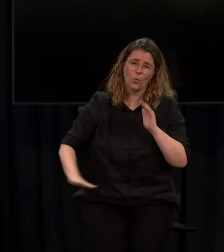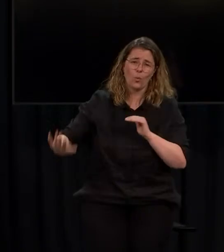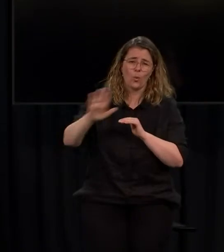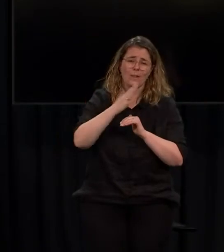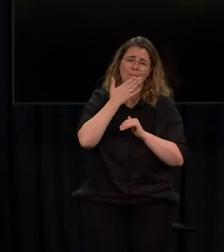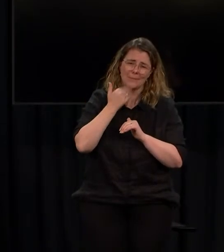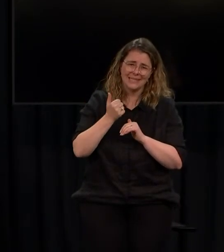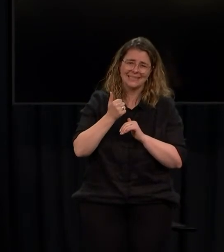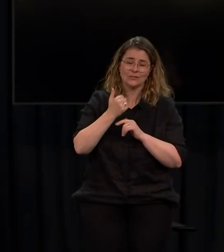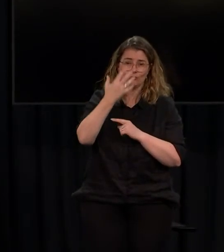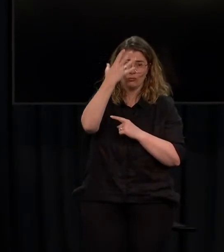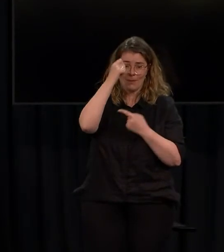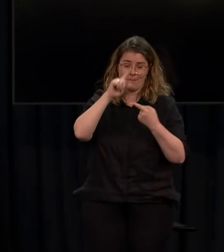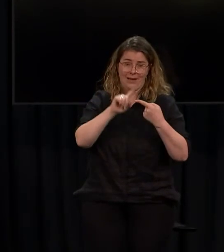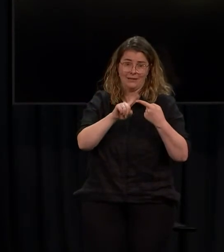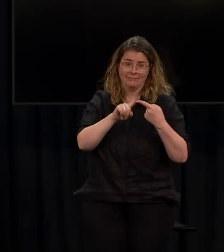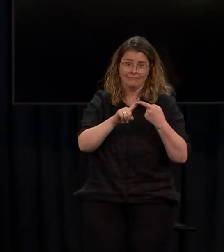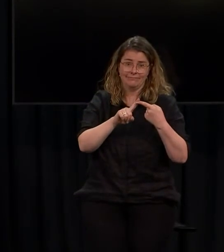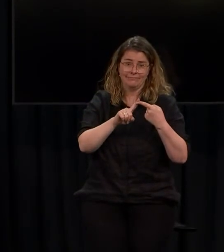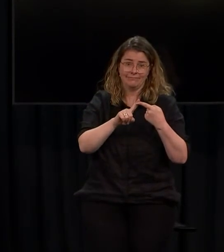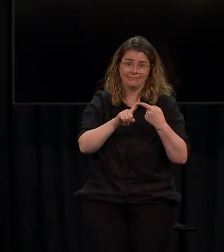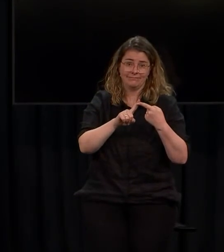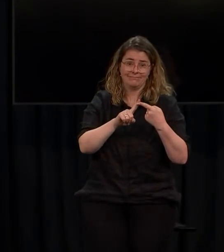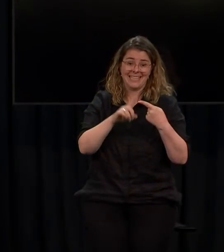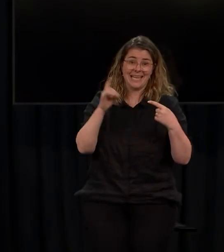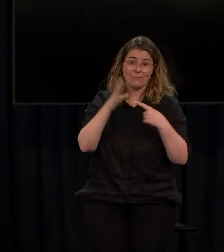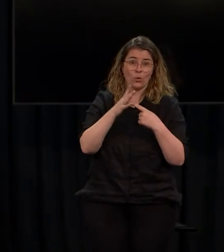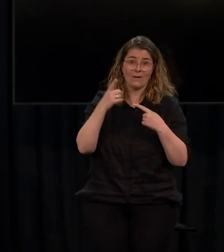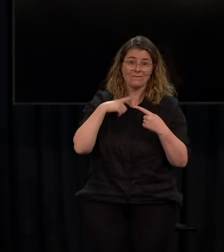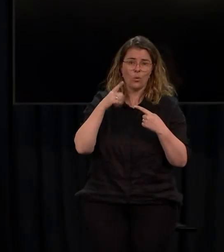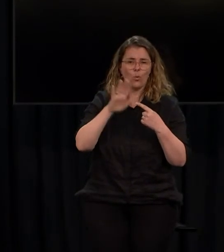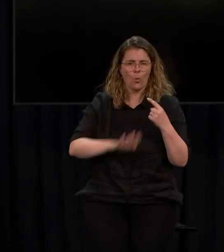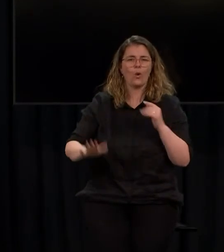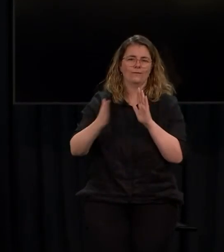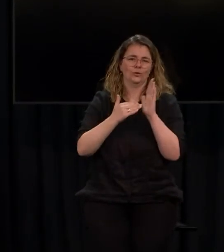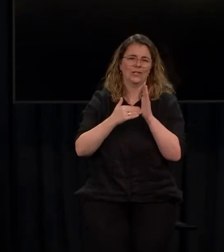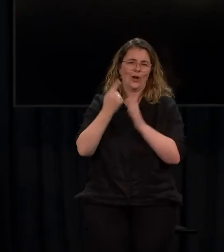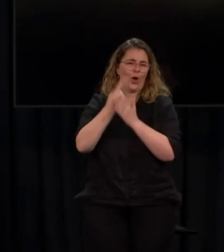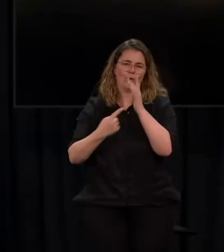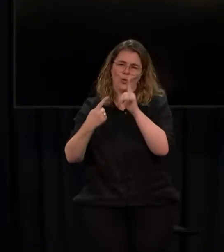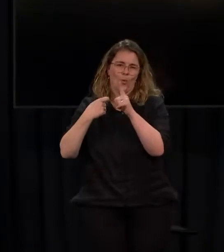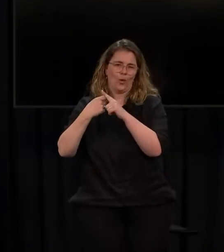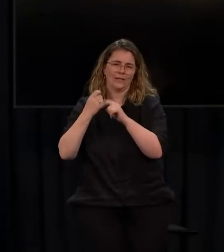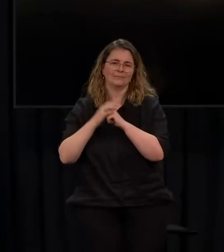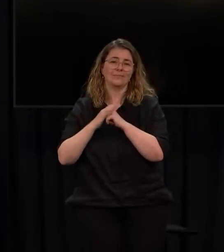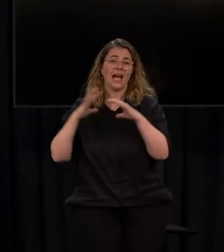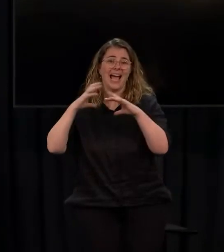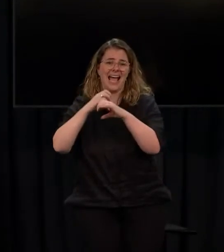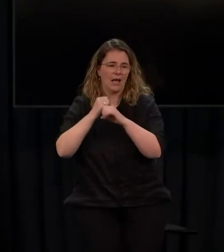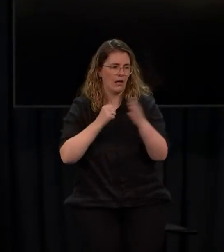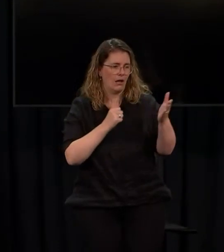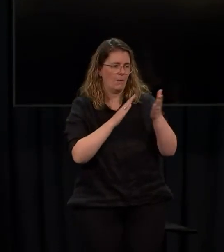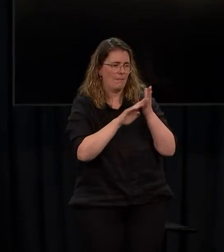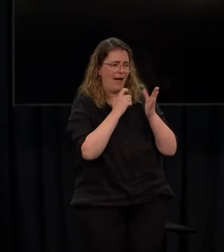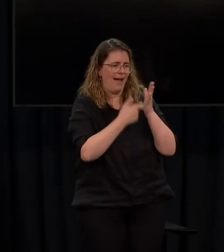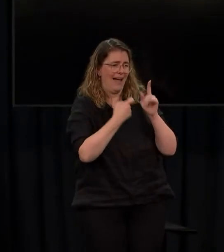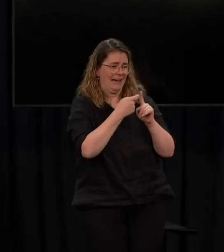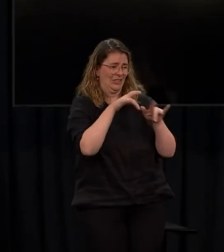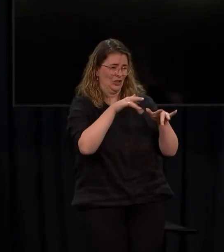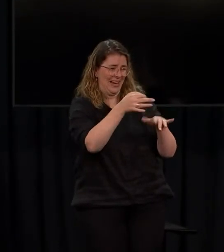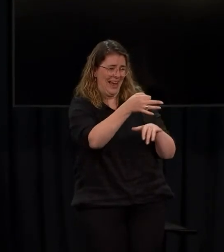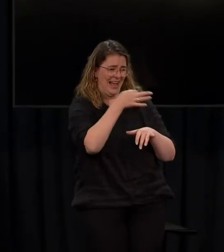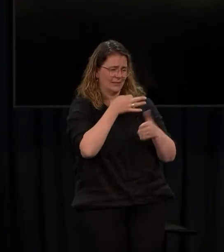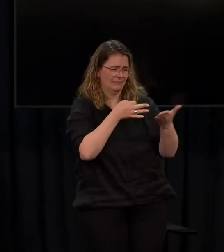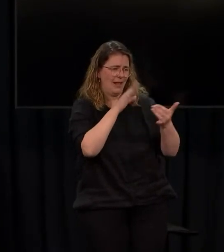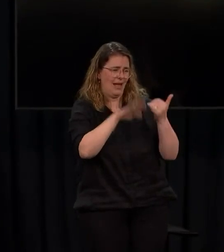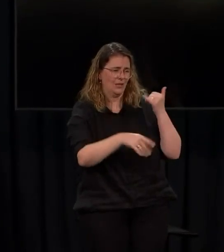just remember that this matters for everyone, not just Auckland. Okay, oh Mark, I'm so sorry. I haven't given you a question. I'm going to